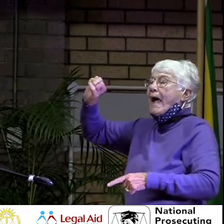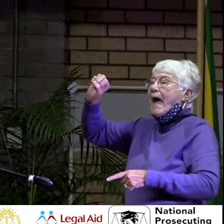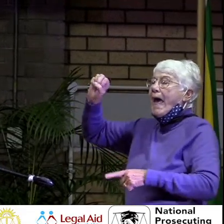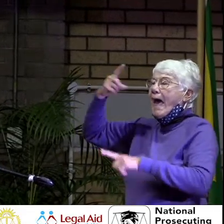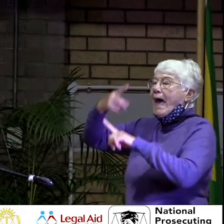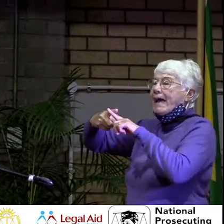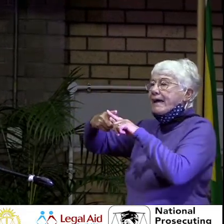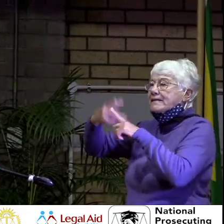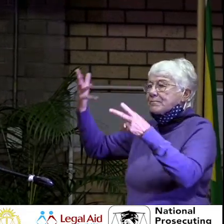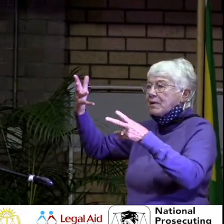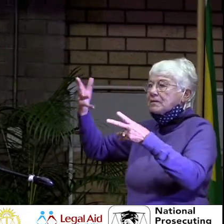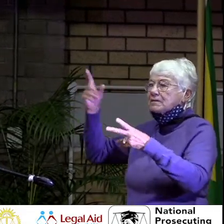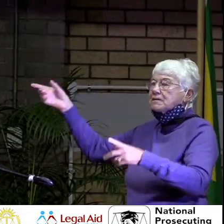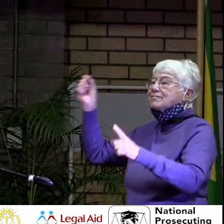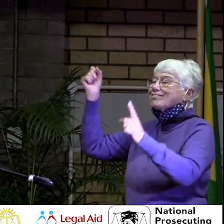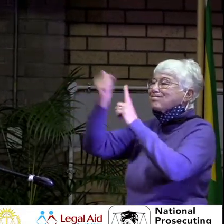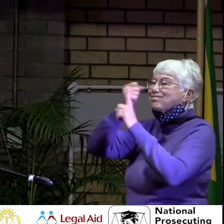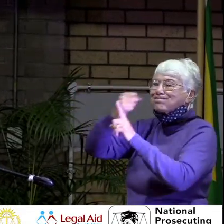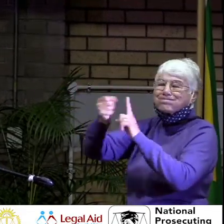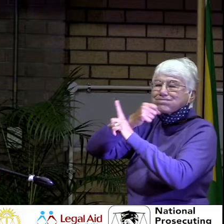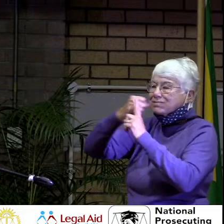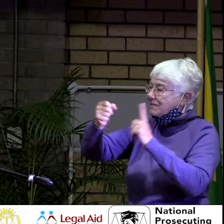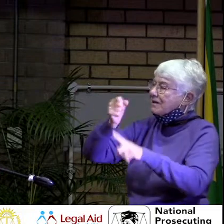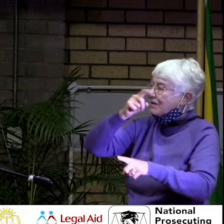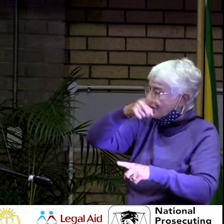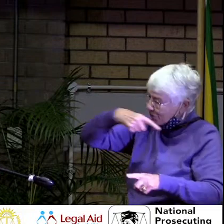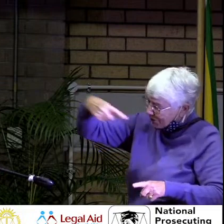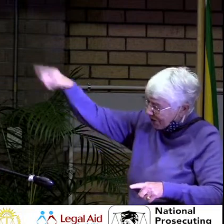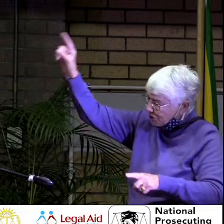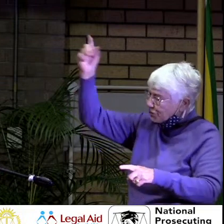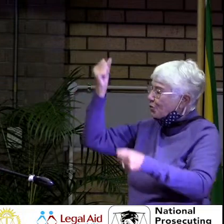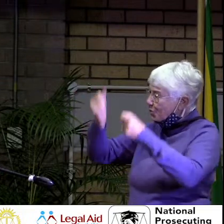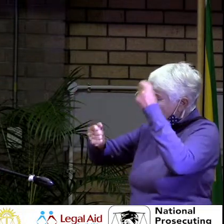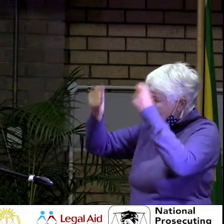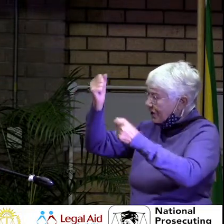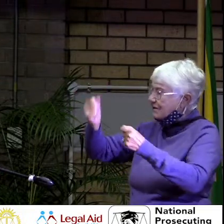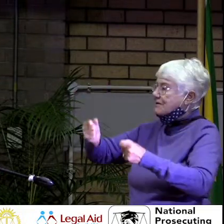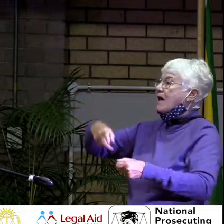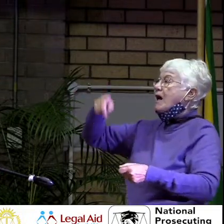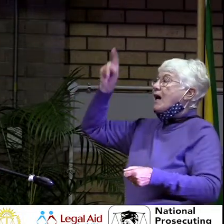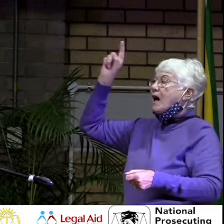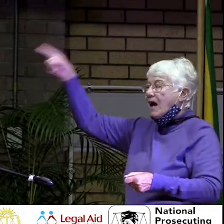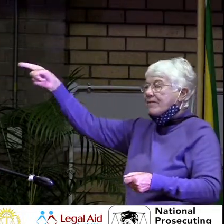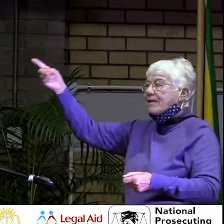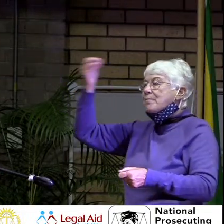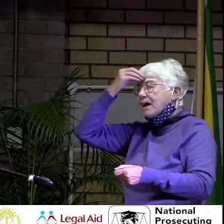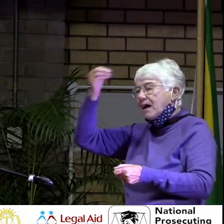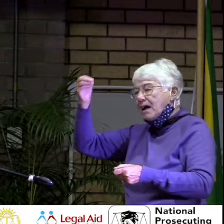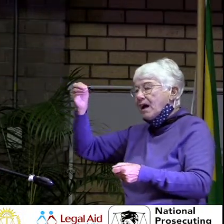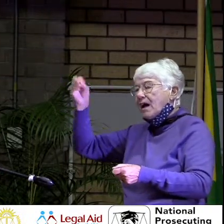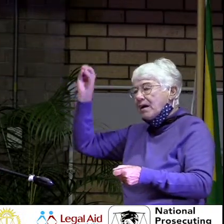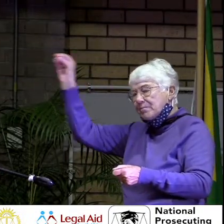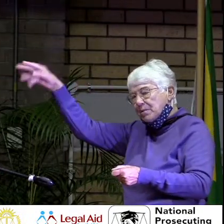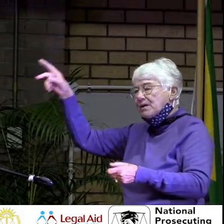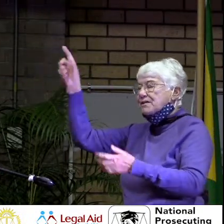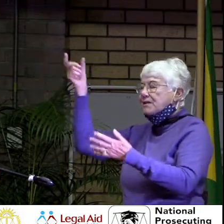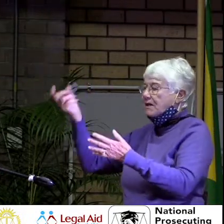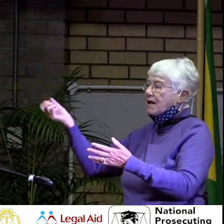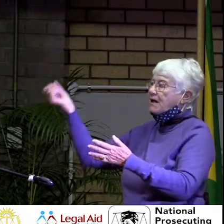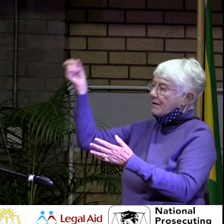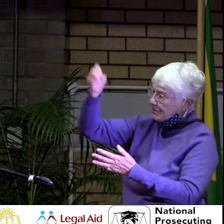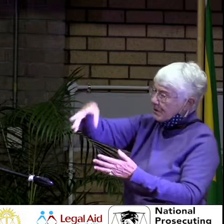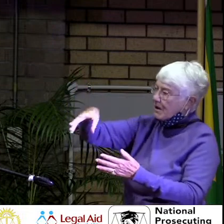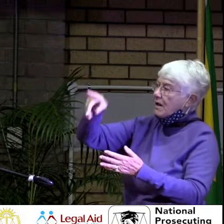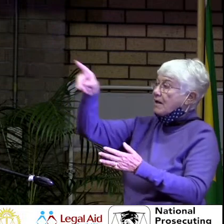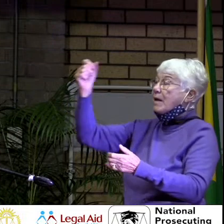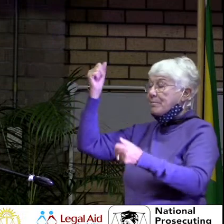can make a statement, and you can try and get an order from the magistrate that your partner must not do this